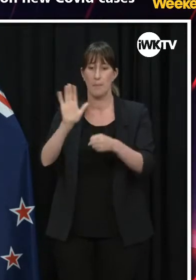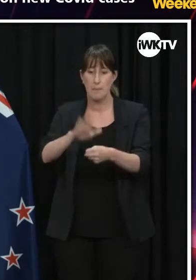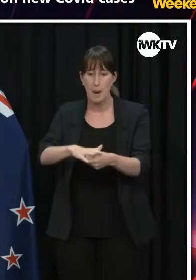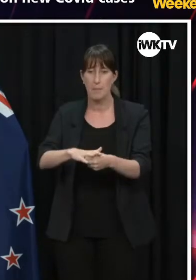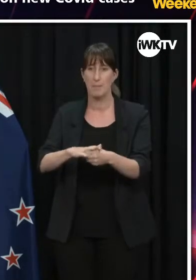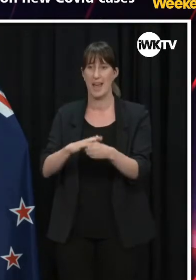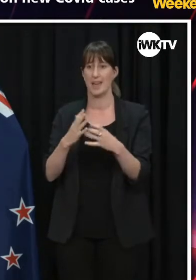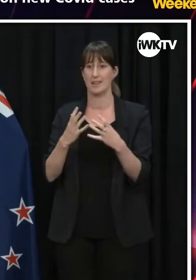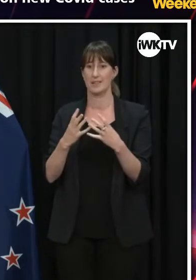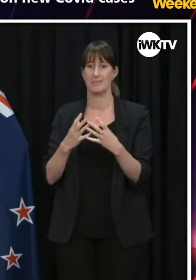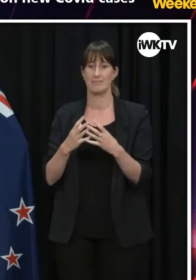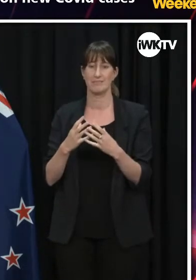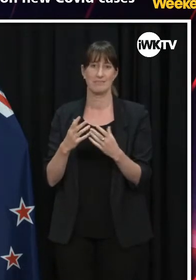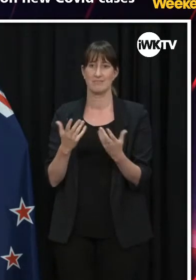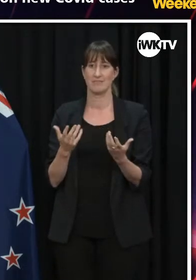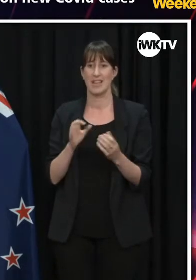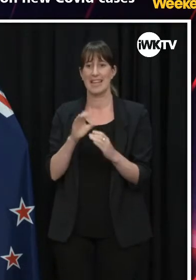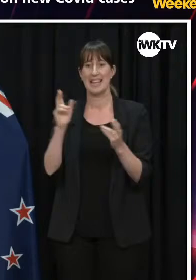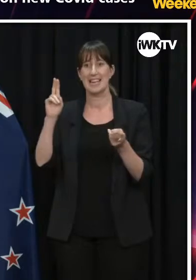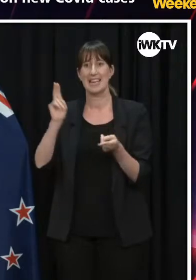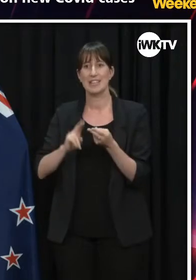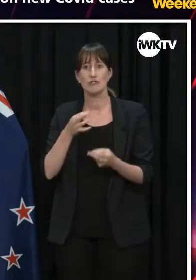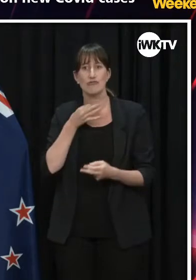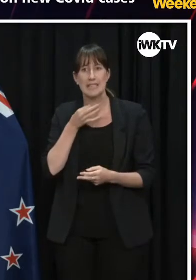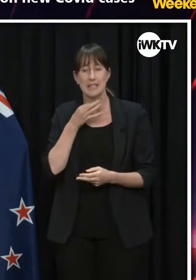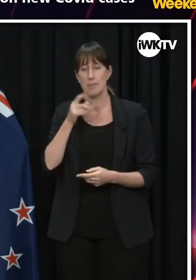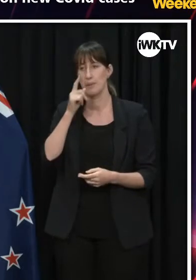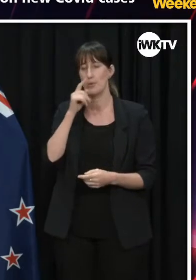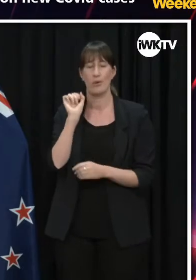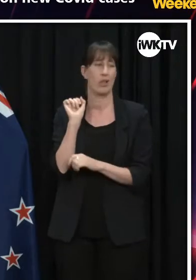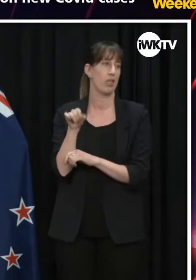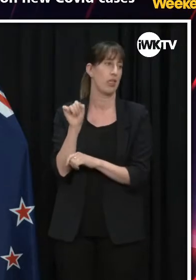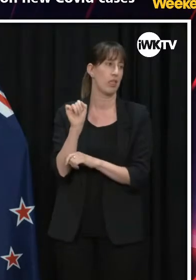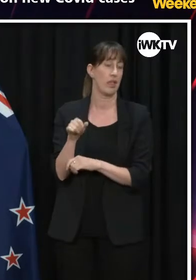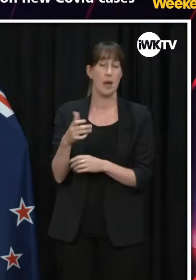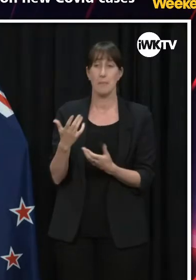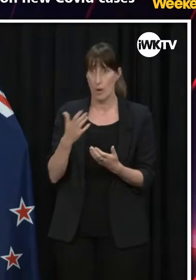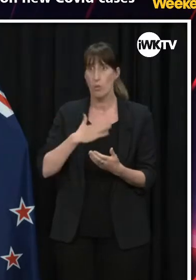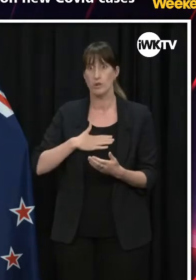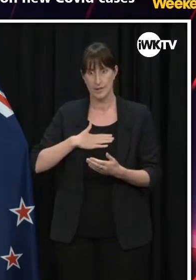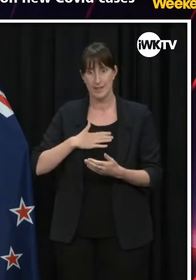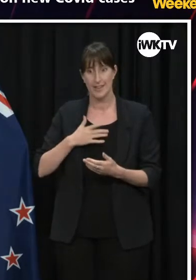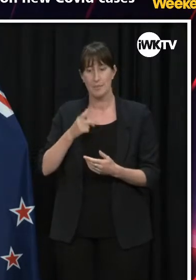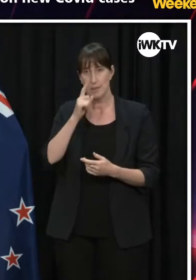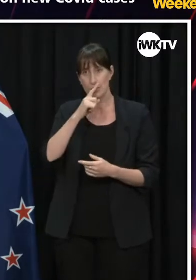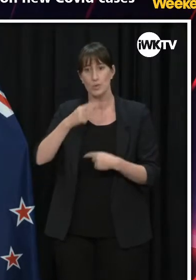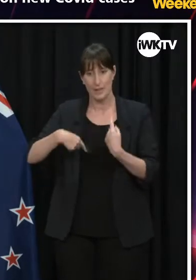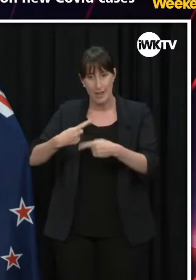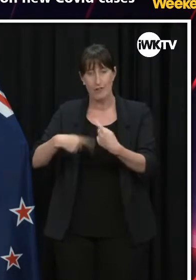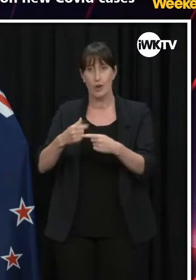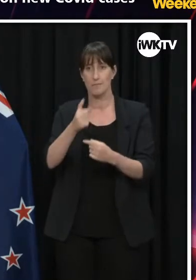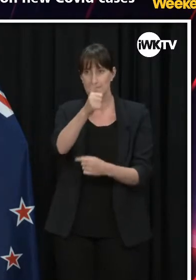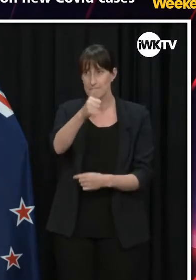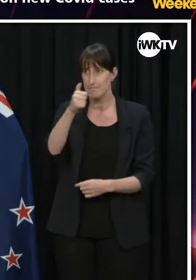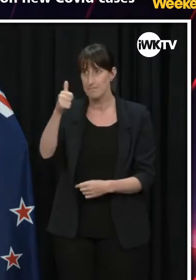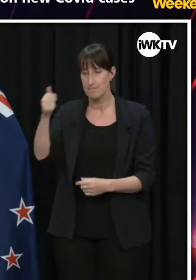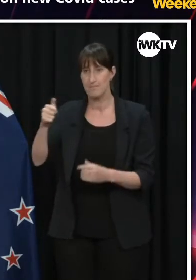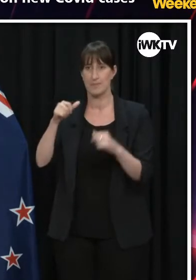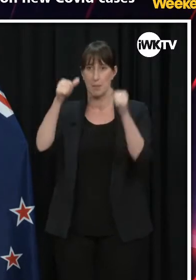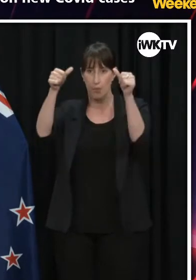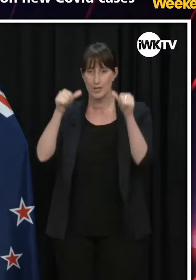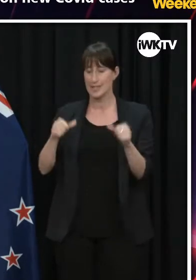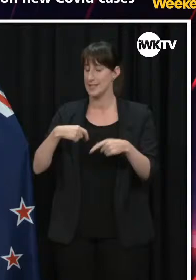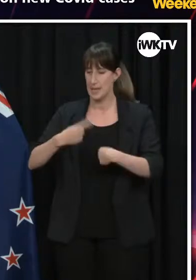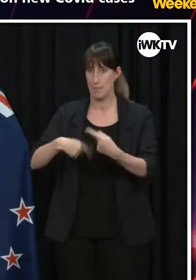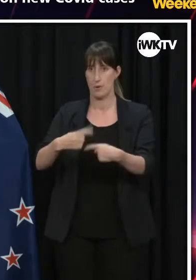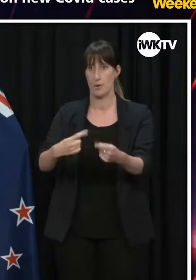which I'm sure we will in the next sort of 48 hours or so, we want to keep them up there, and so we'll be looking at what we can build into the system going forward.